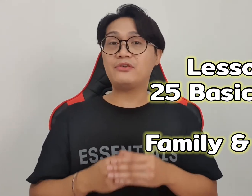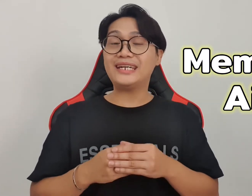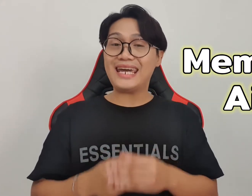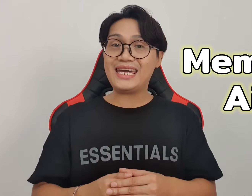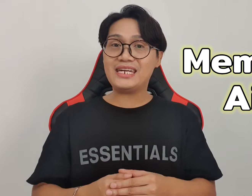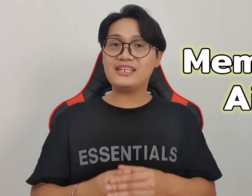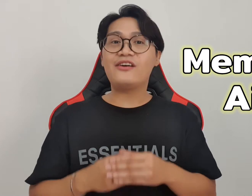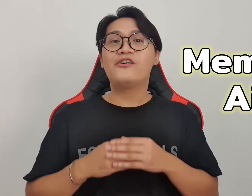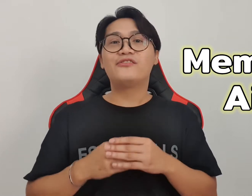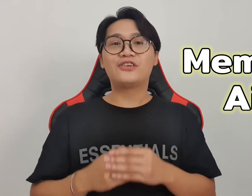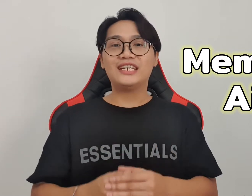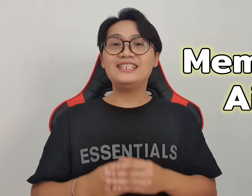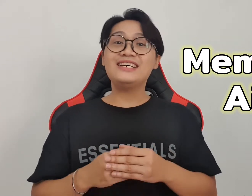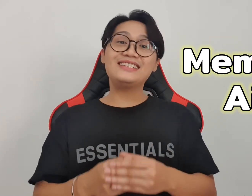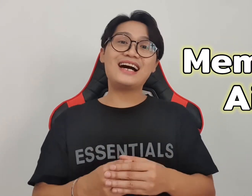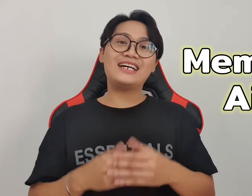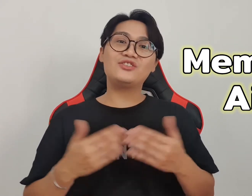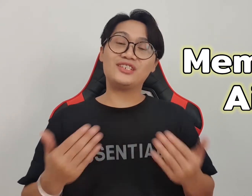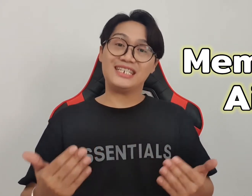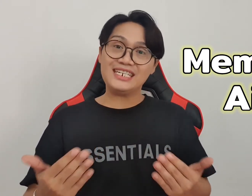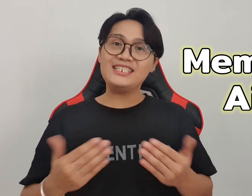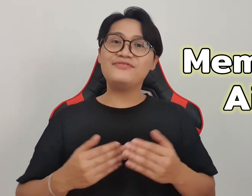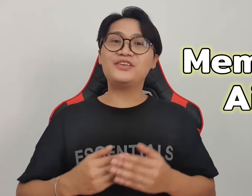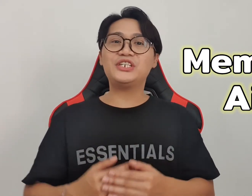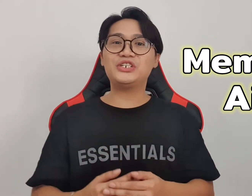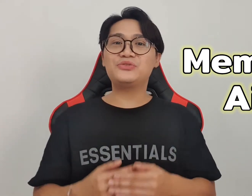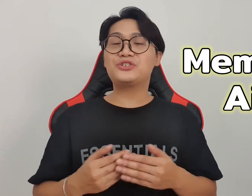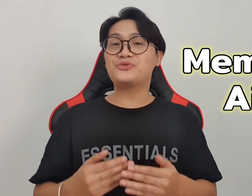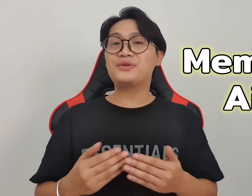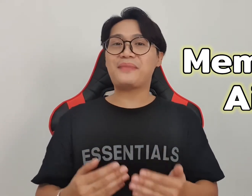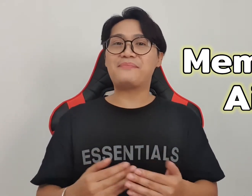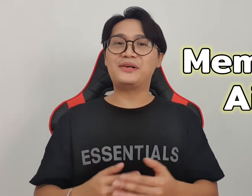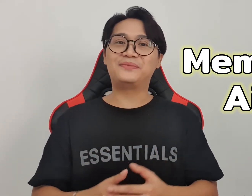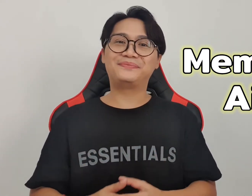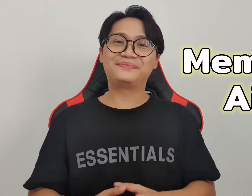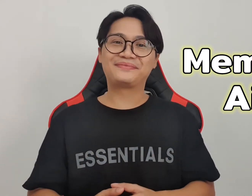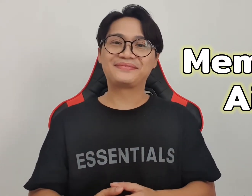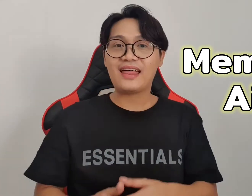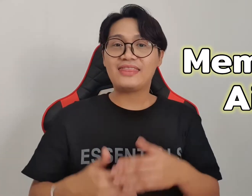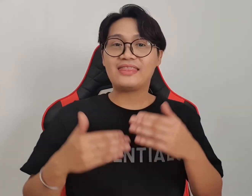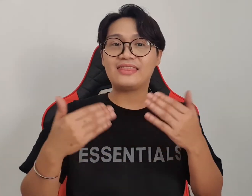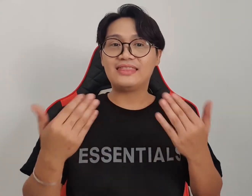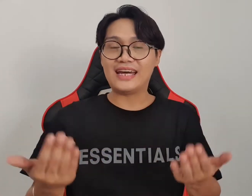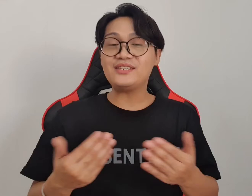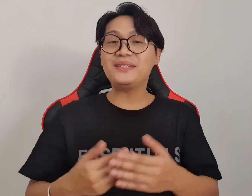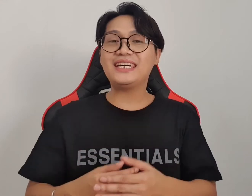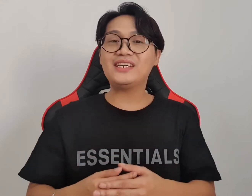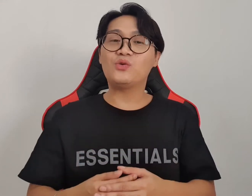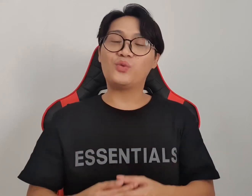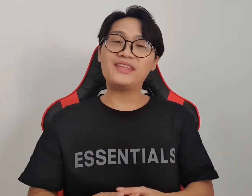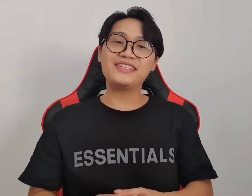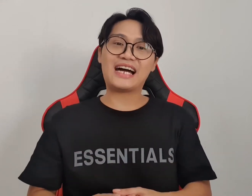memory aid for each sign so it's easy for you to remember. Let's begin with the